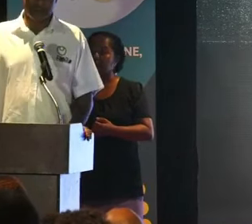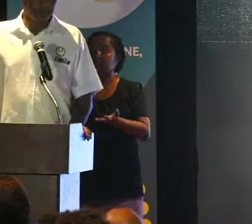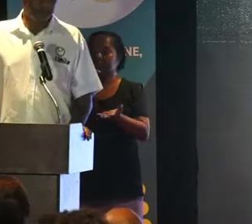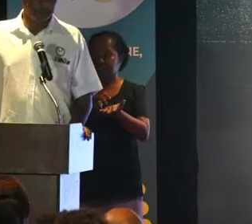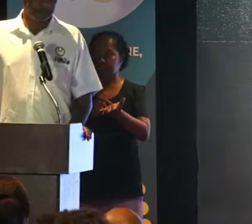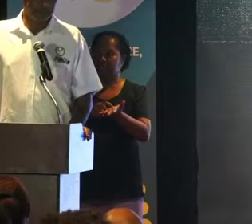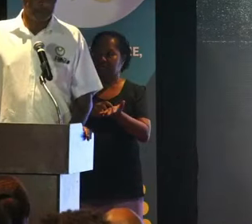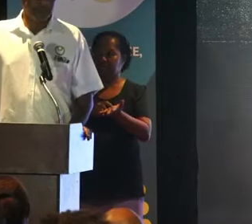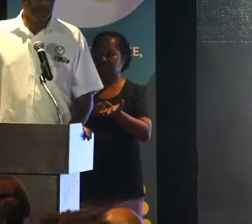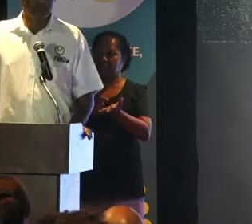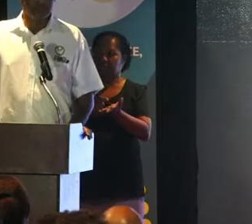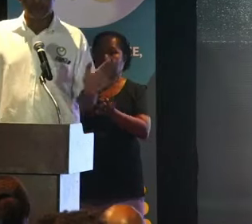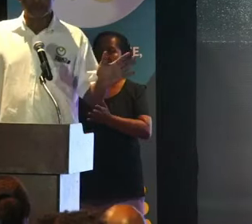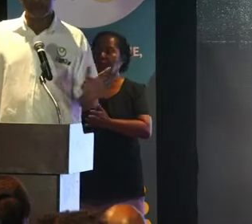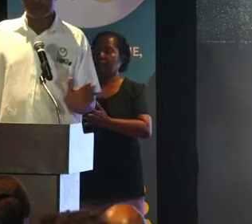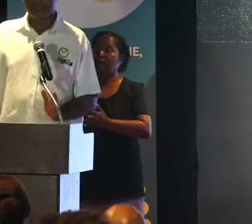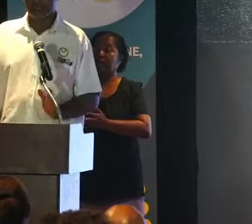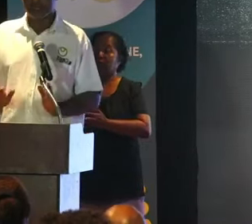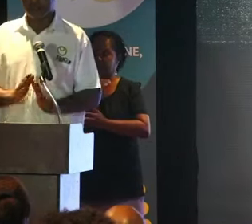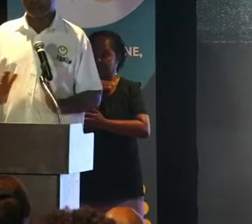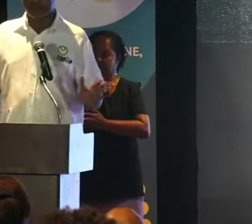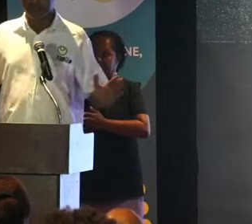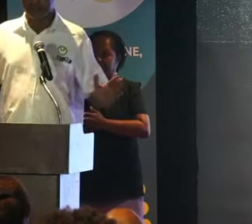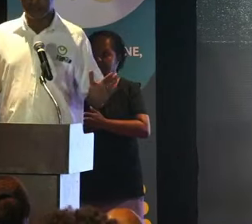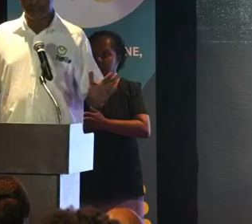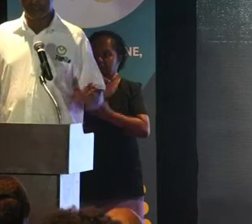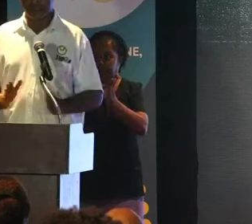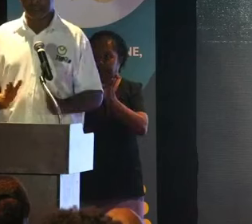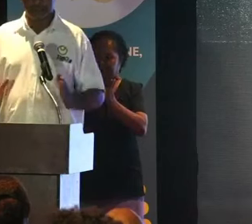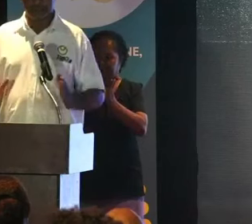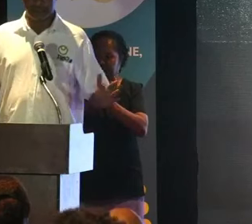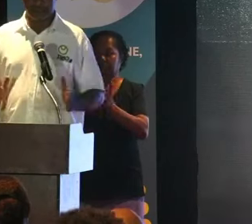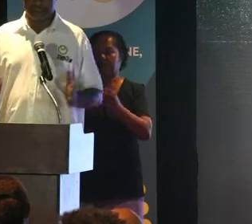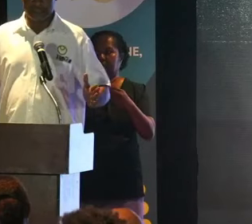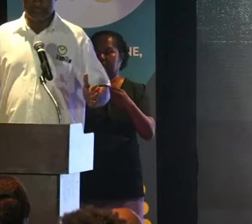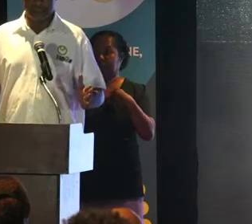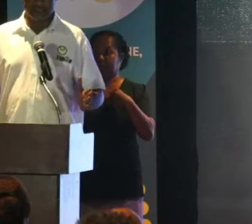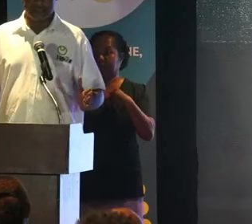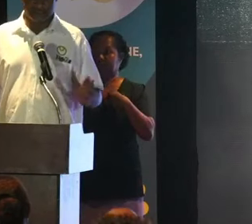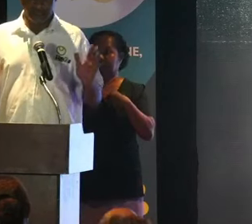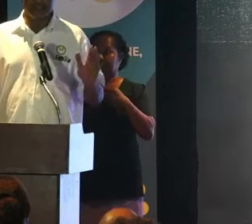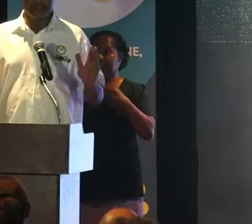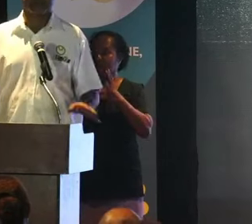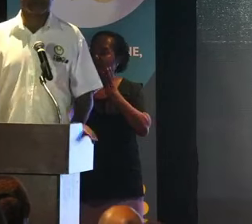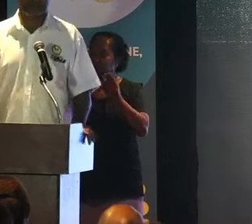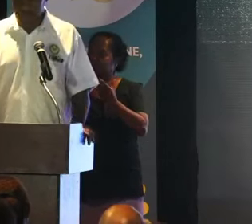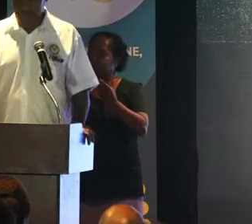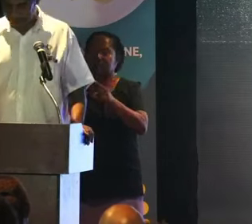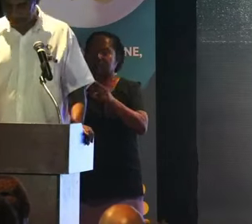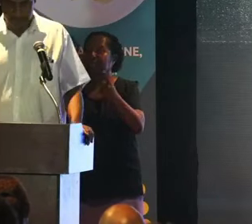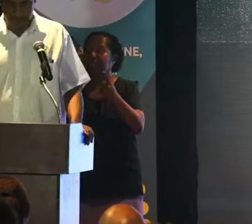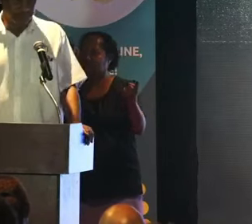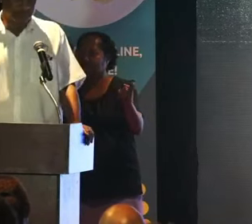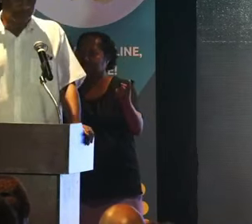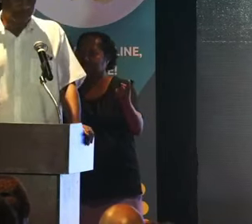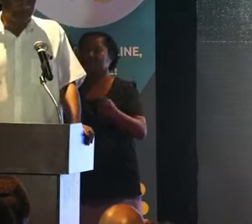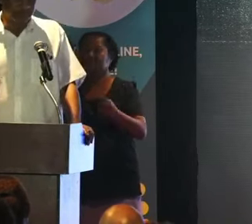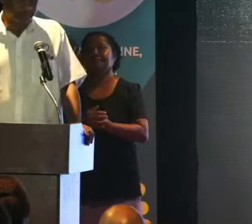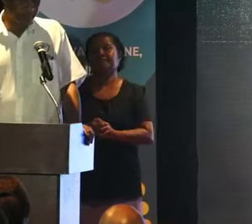kina. Business groups and cooperative societies are different entities. I just want to make that clear.